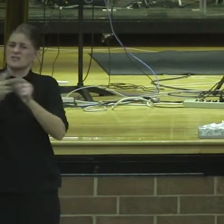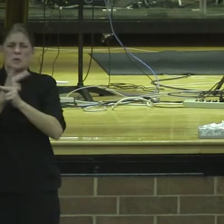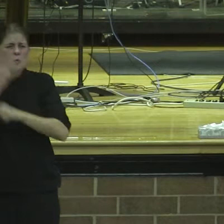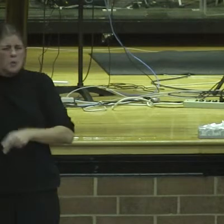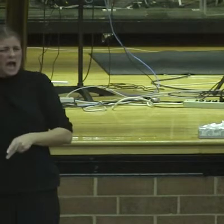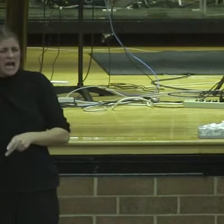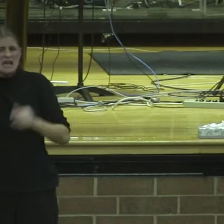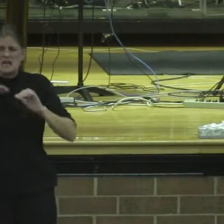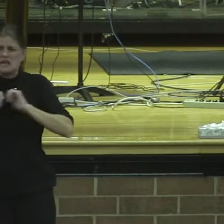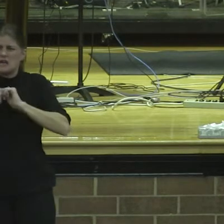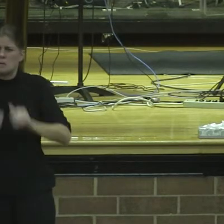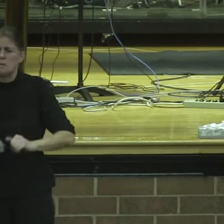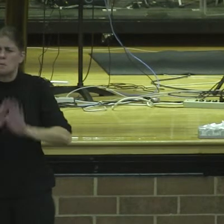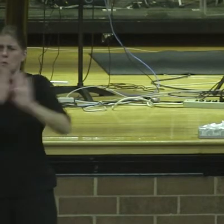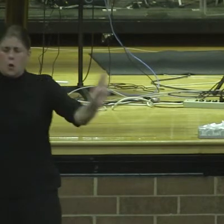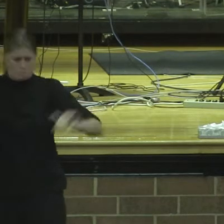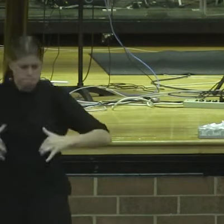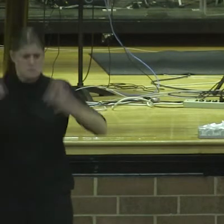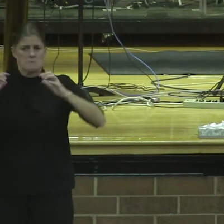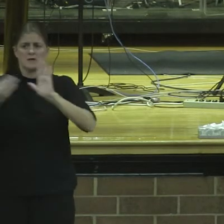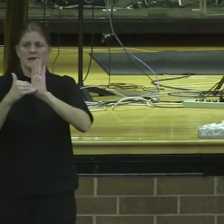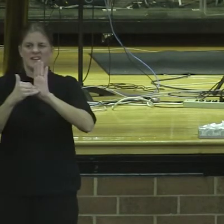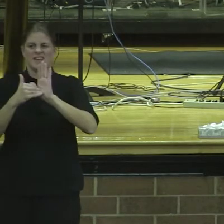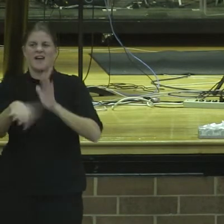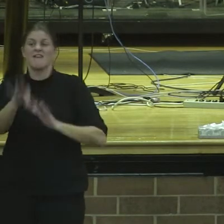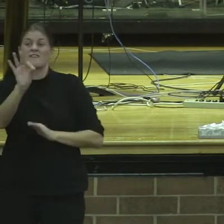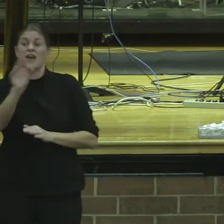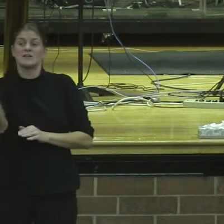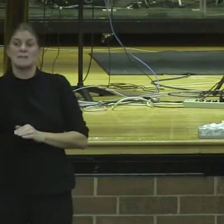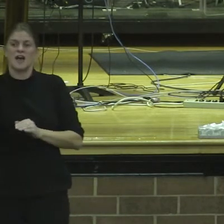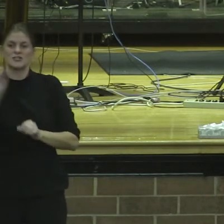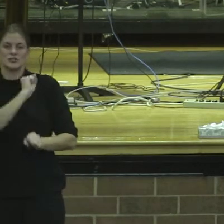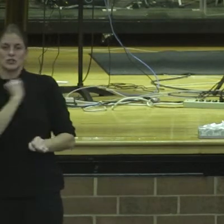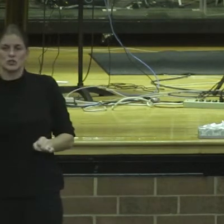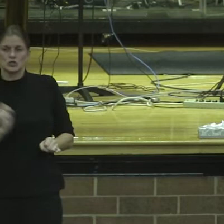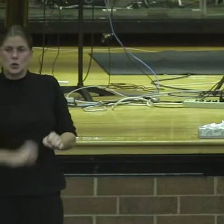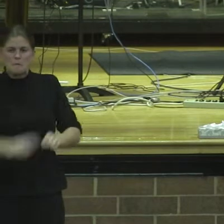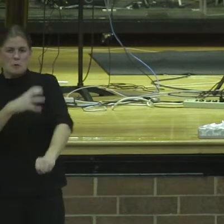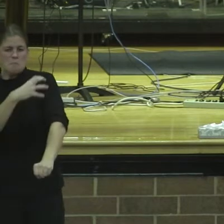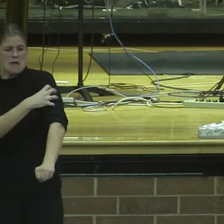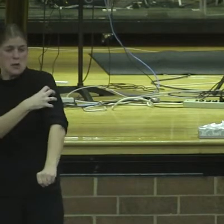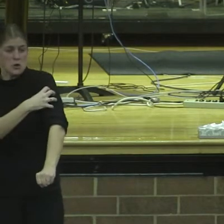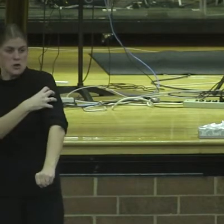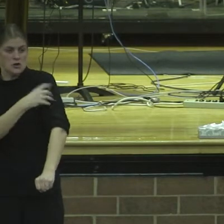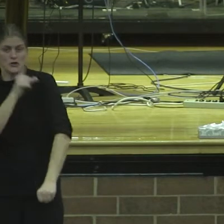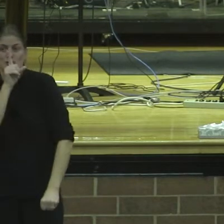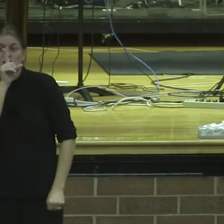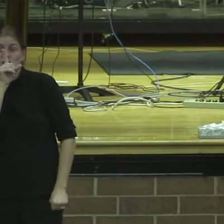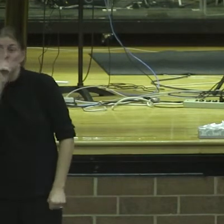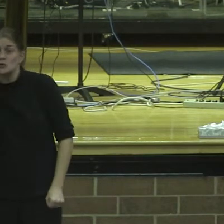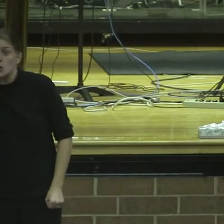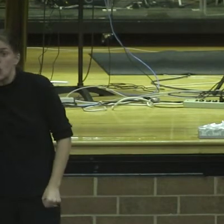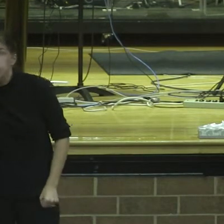Why? How could he do it? I found his superpower. I found his secret weapon in his book. Anybody